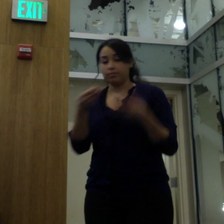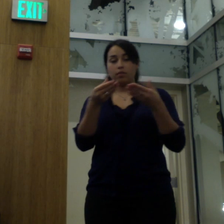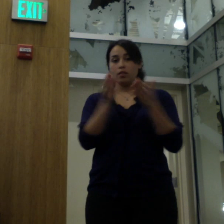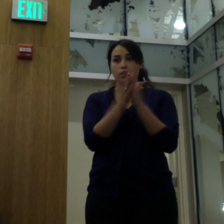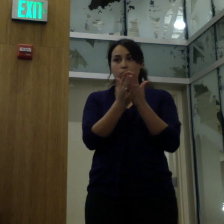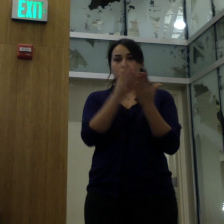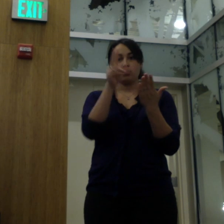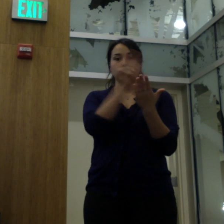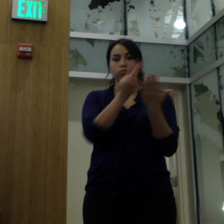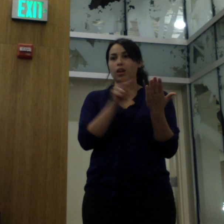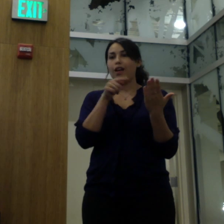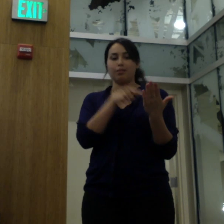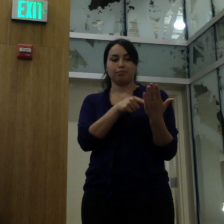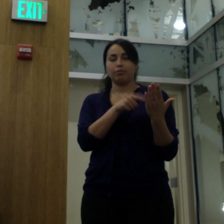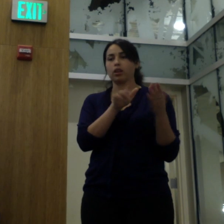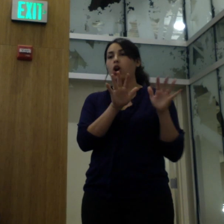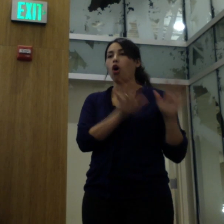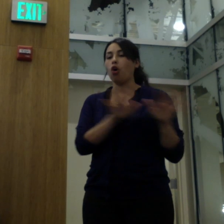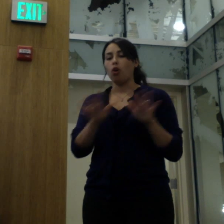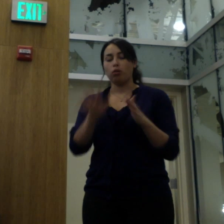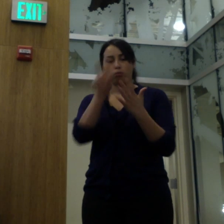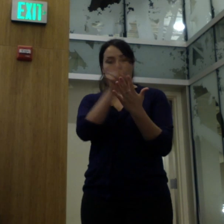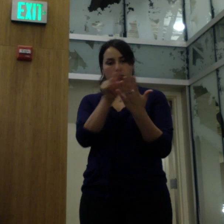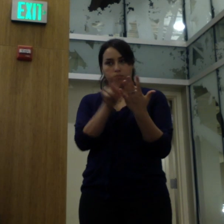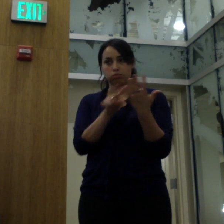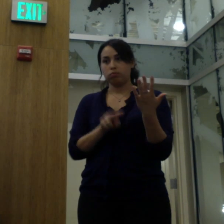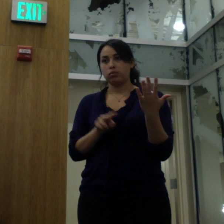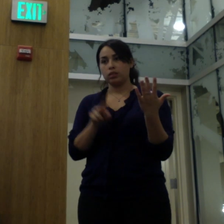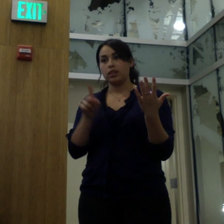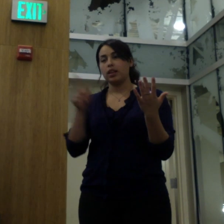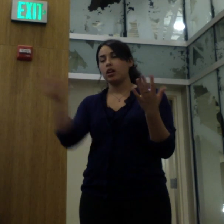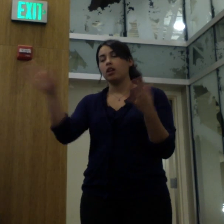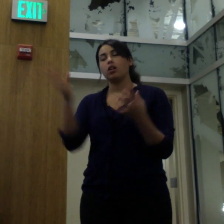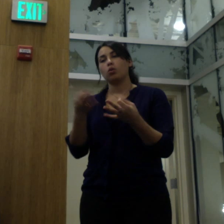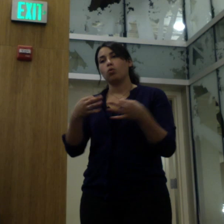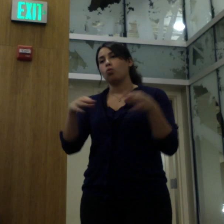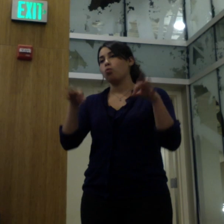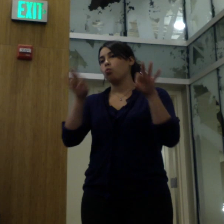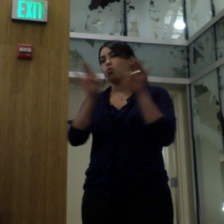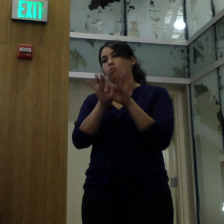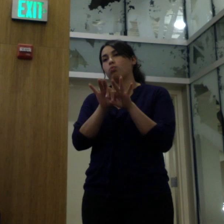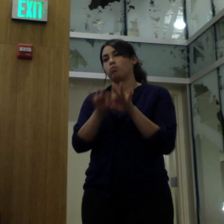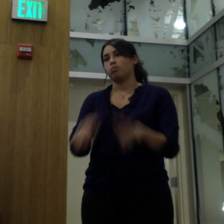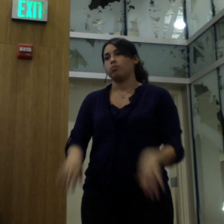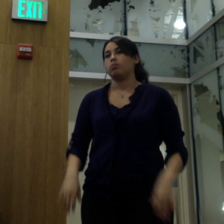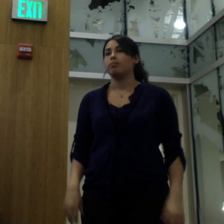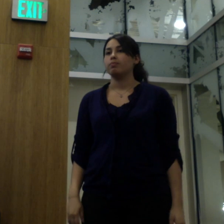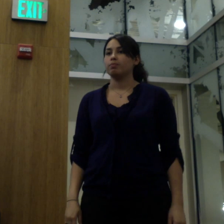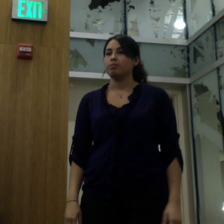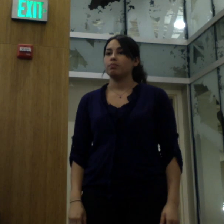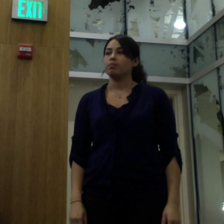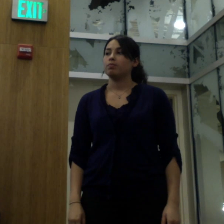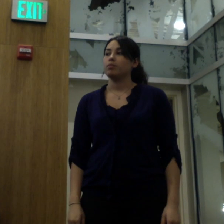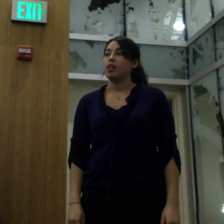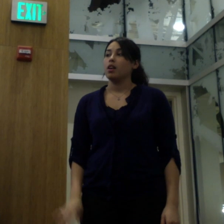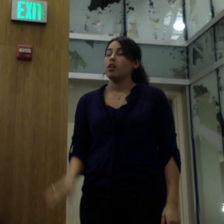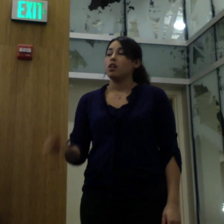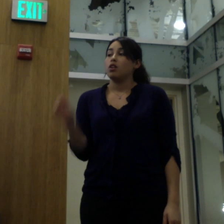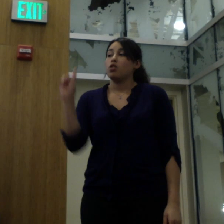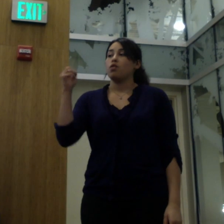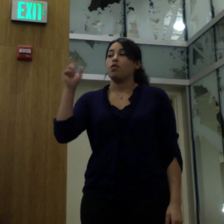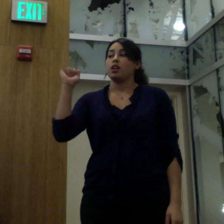calmly walks you through everything, it's worth its weight in gold. Okay? So, first aid